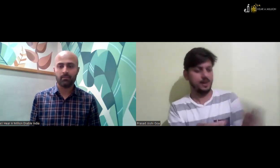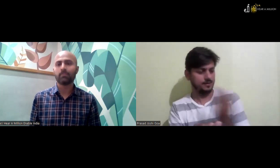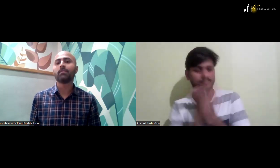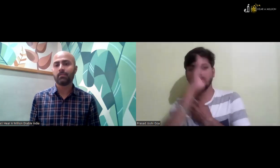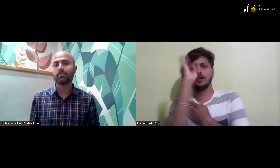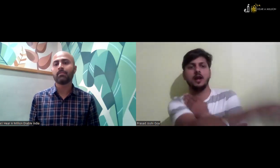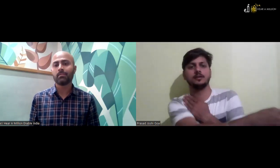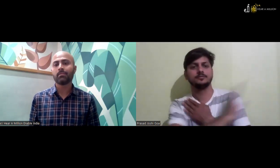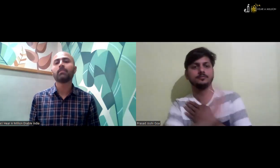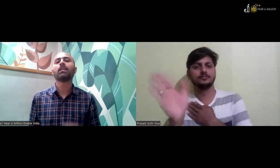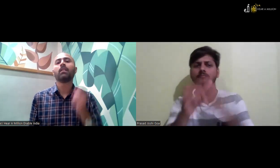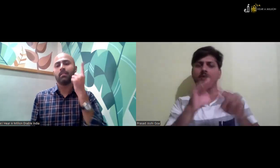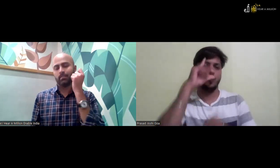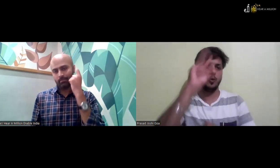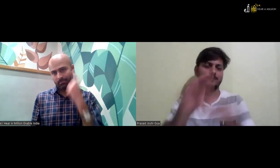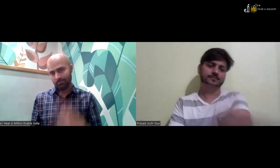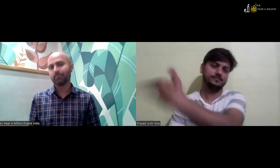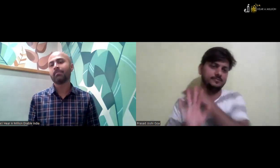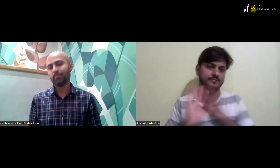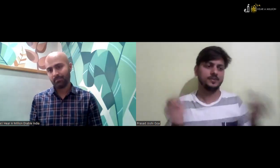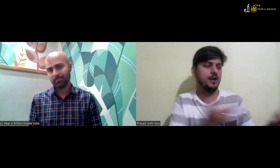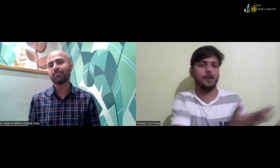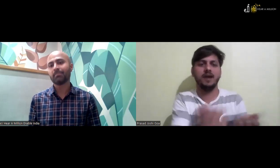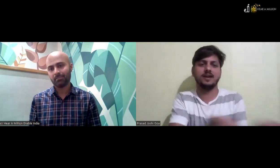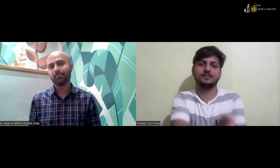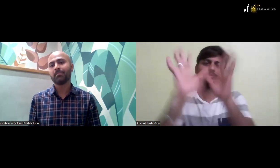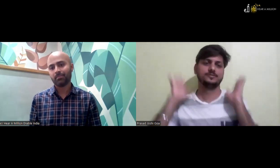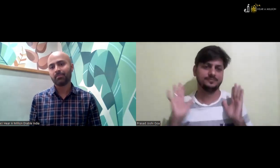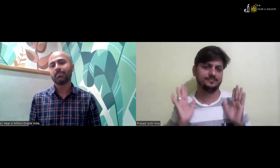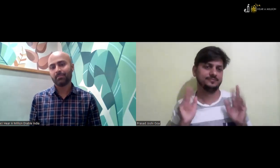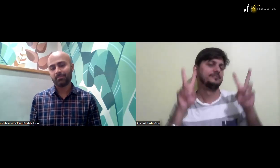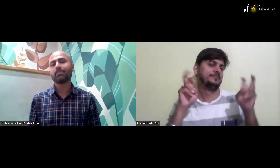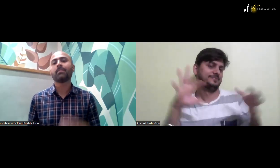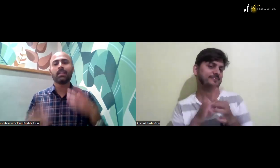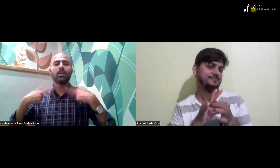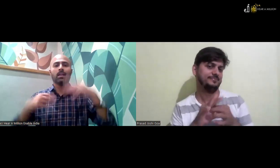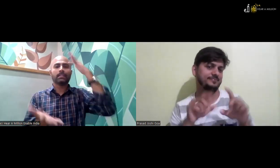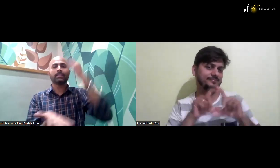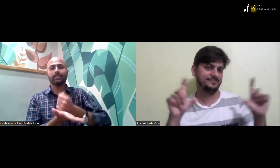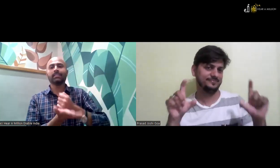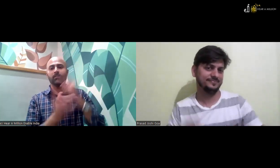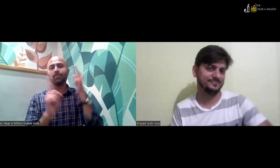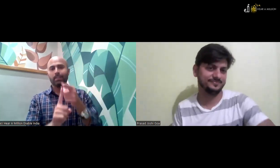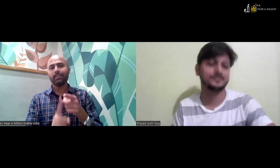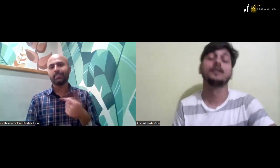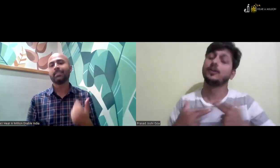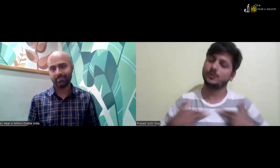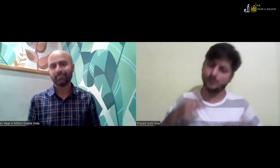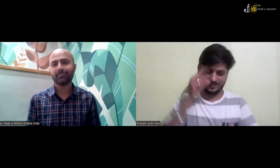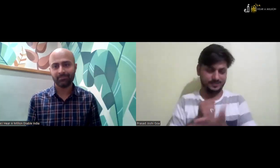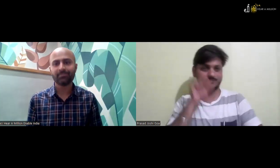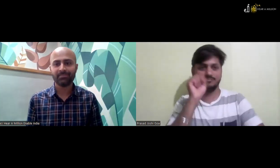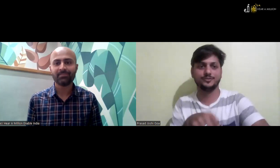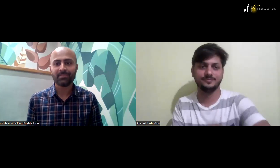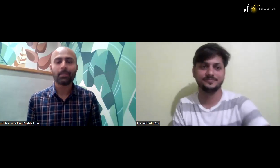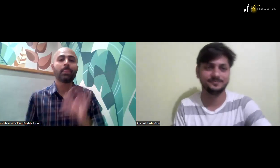is the victim. So then Prasad being the accused person, they have no role in it. So yeah. So it means that